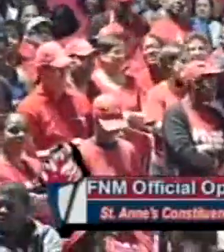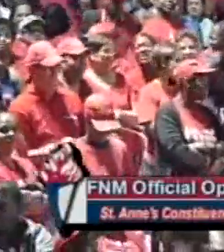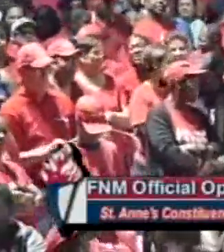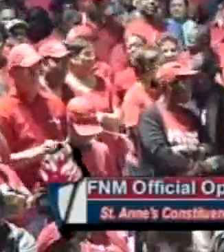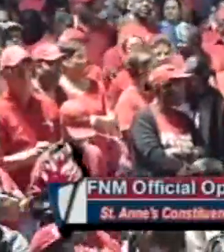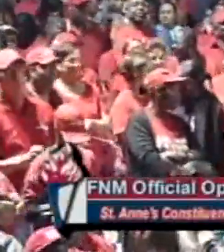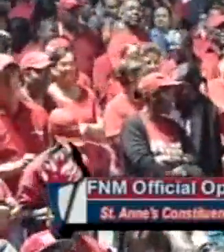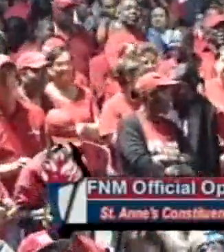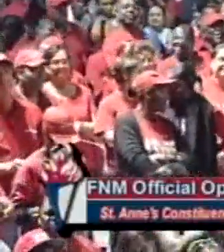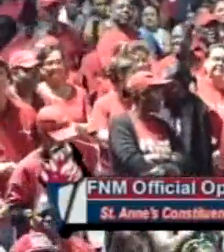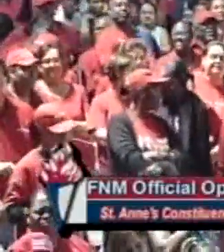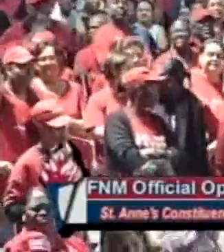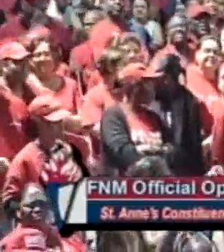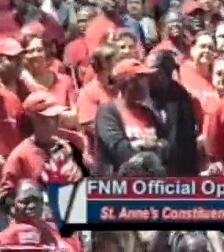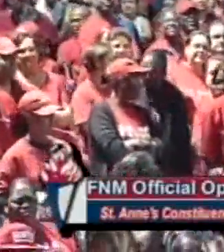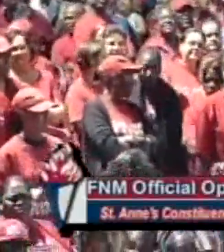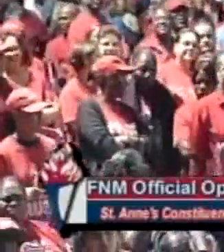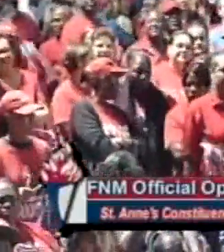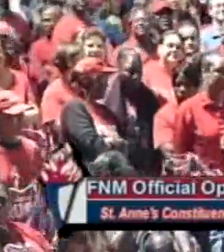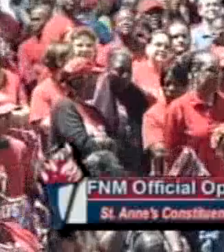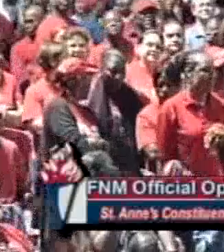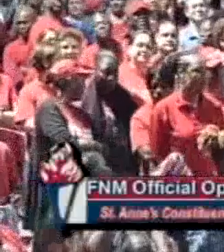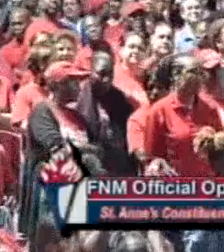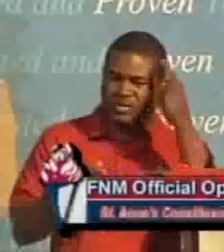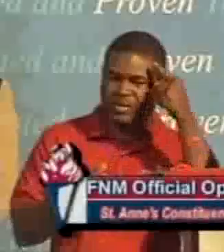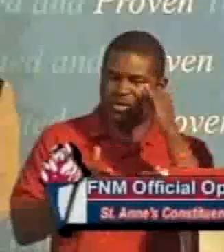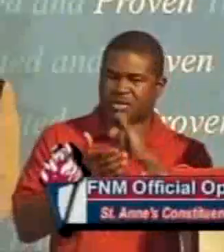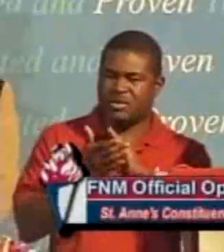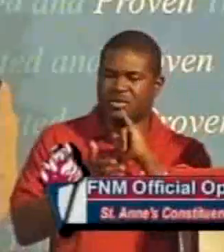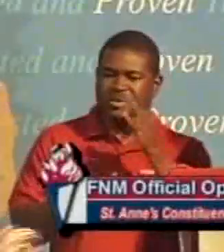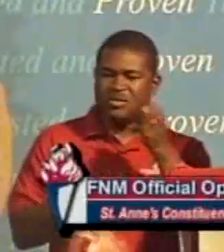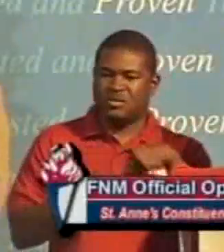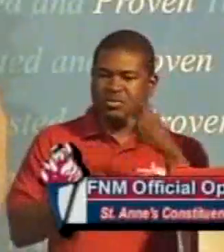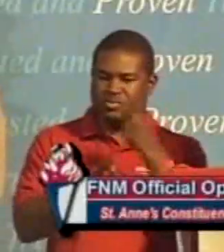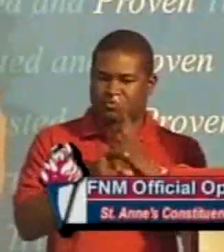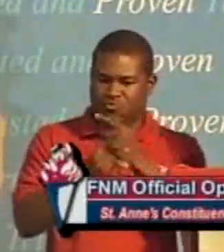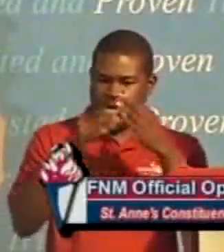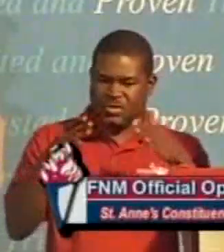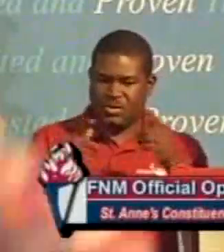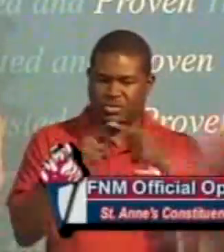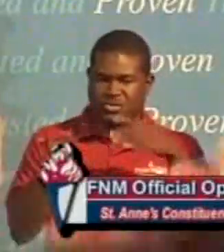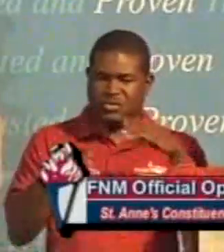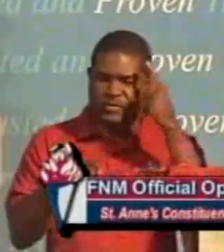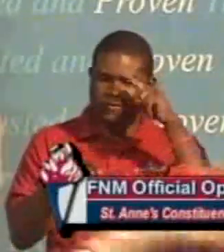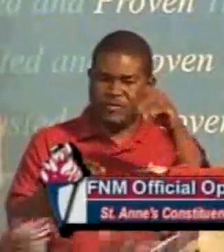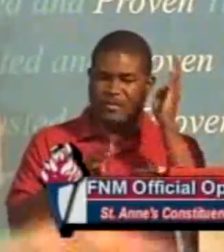We do what we think is the right thing to do for the Bahamas and for Bahamians.